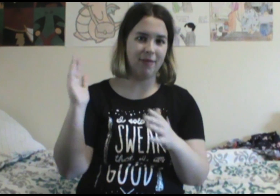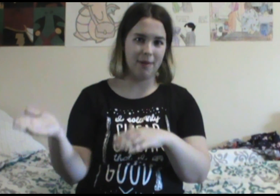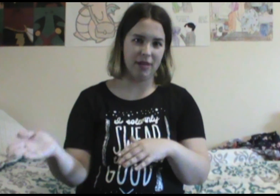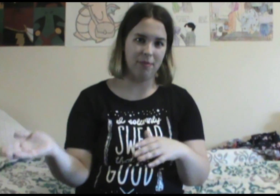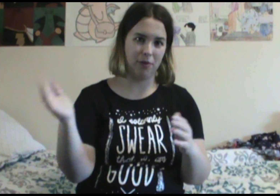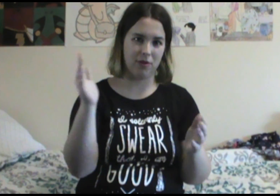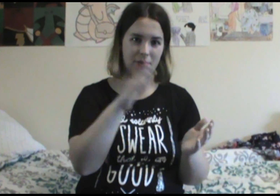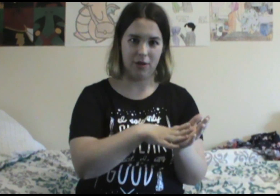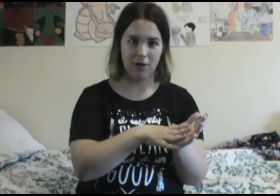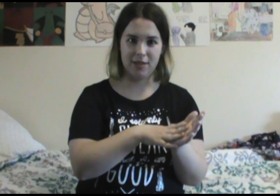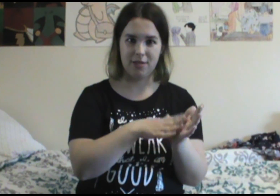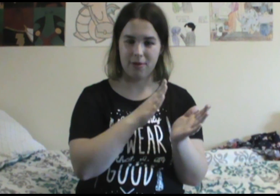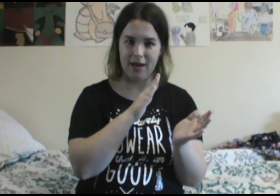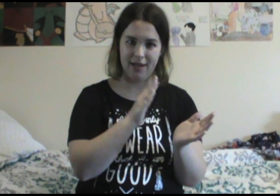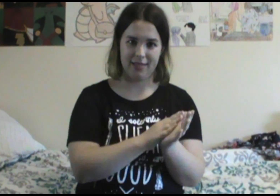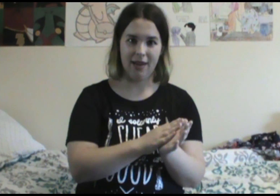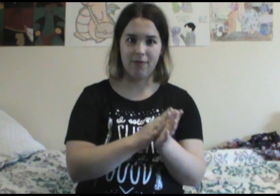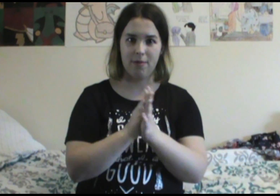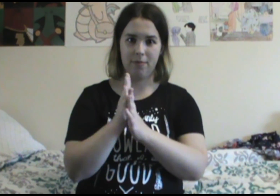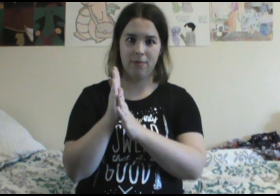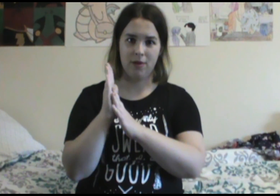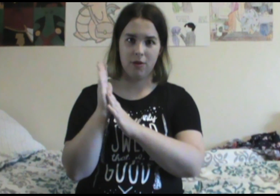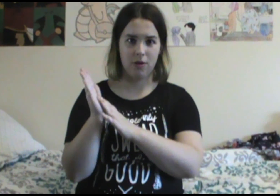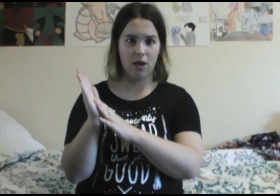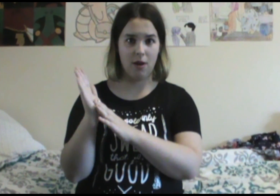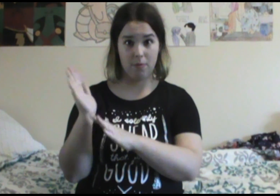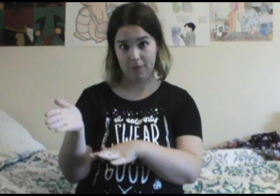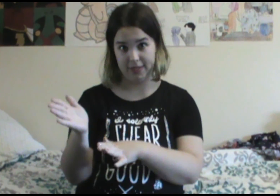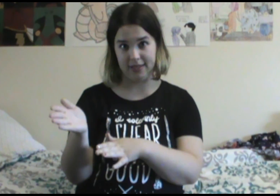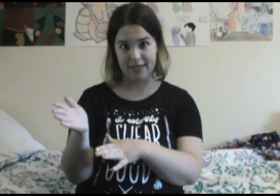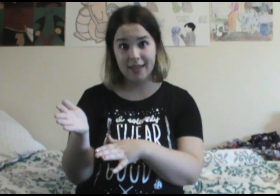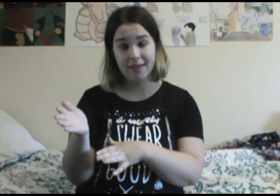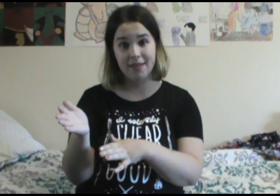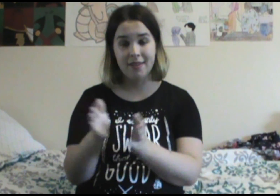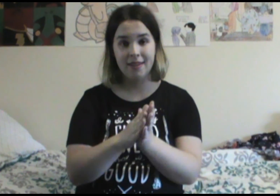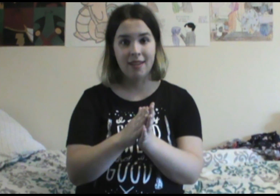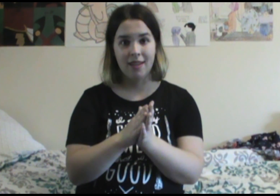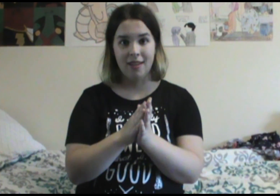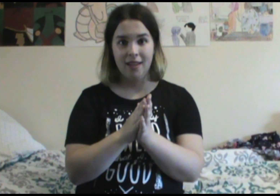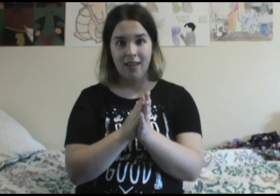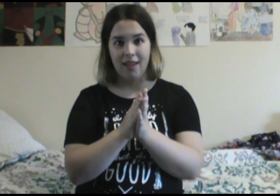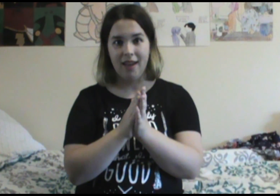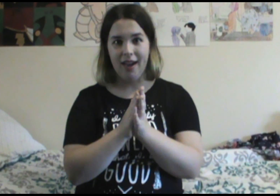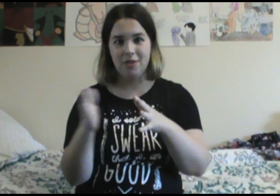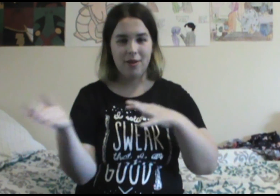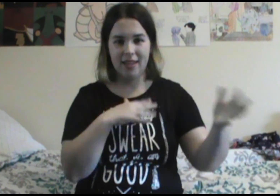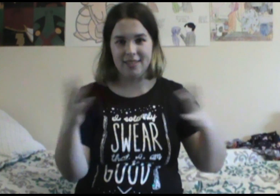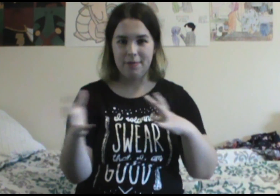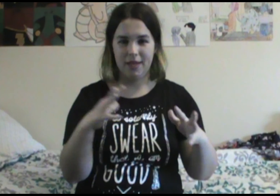and Belle both go to Hook to try and escape from Rumpelstiltskin. I enjoyed that similarity